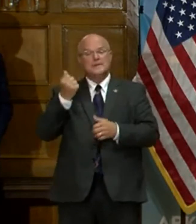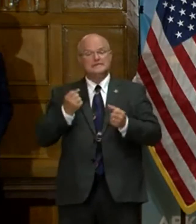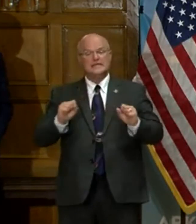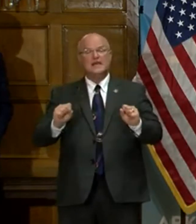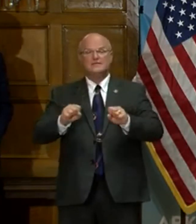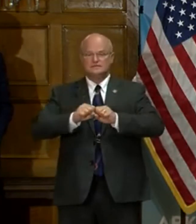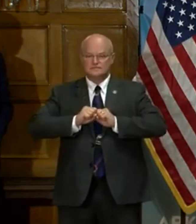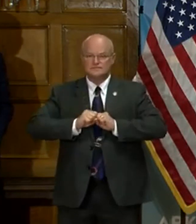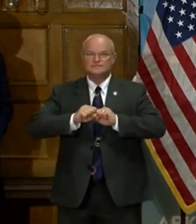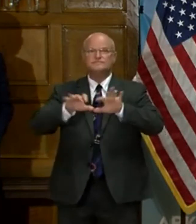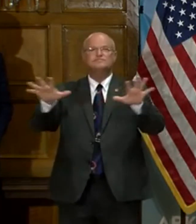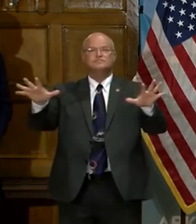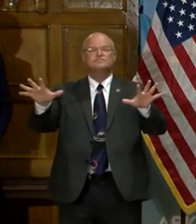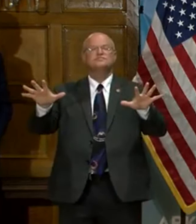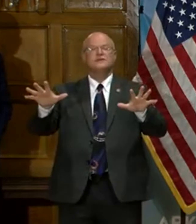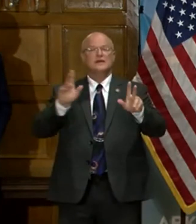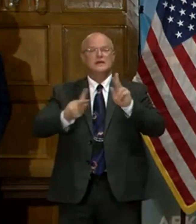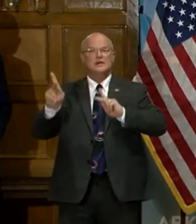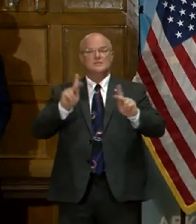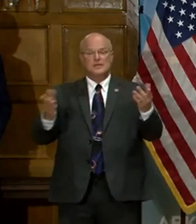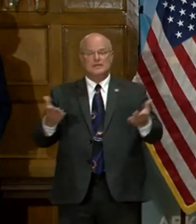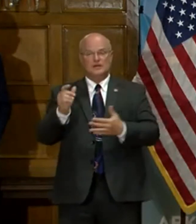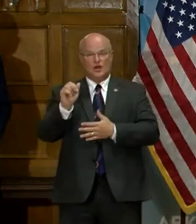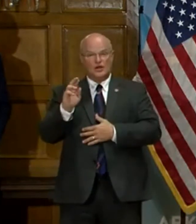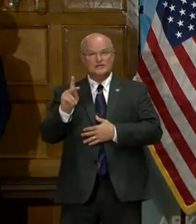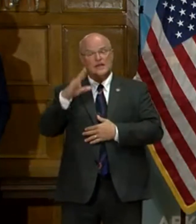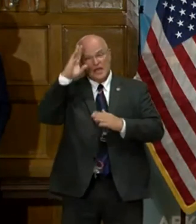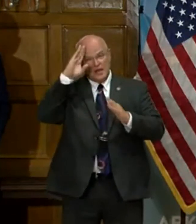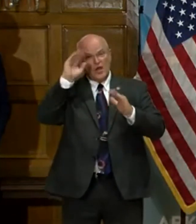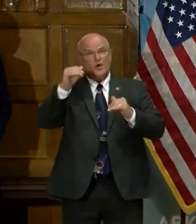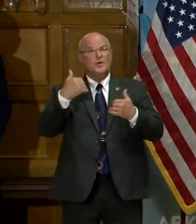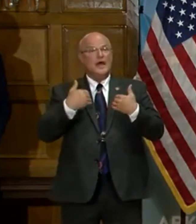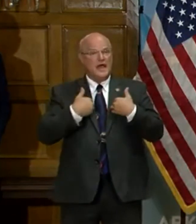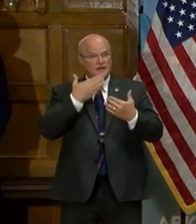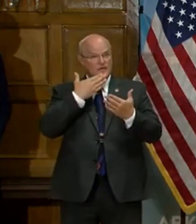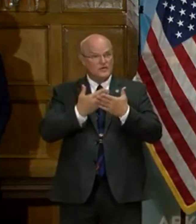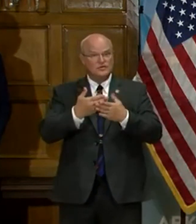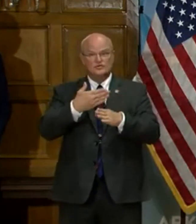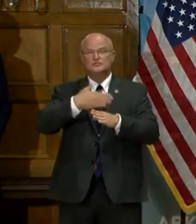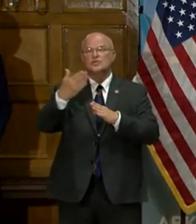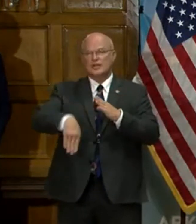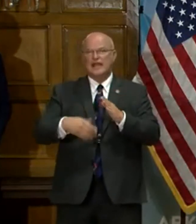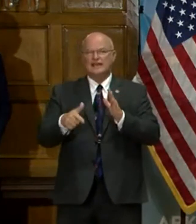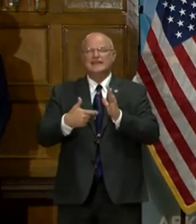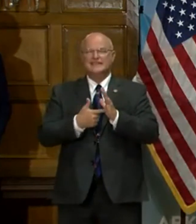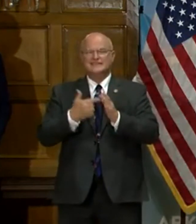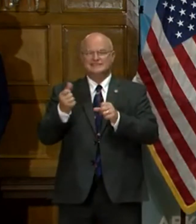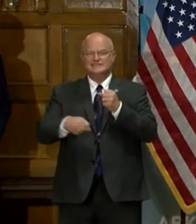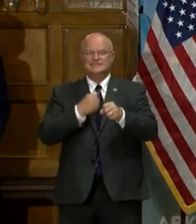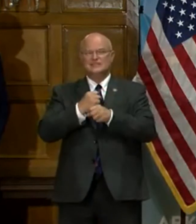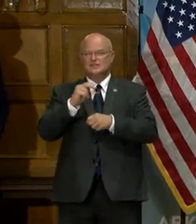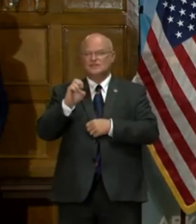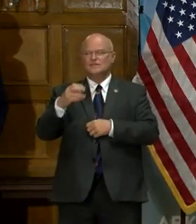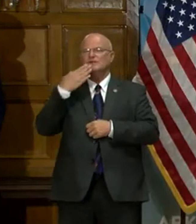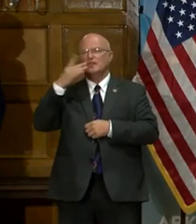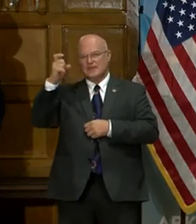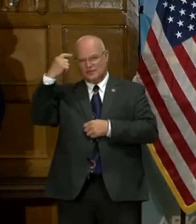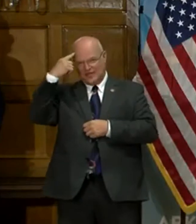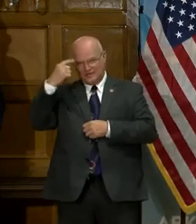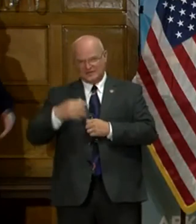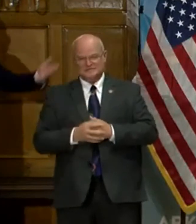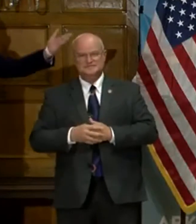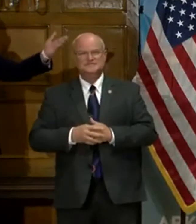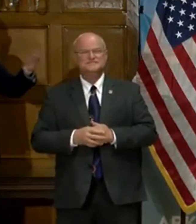to spread this to the electorate in Arkansas, and hopefully we'll have a good turnout this year in November. Thank you, Governor.